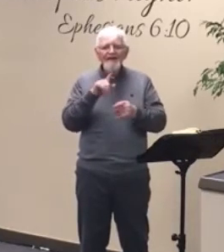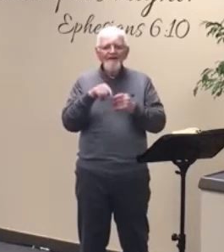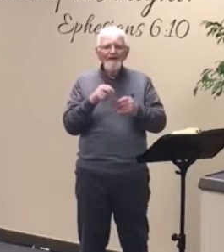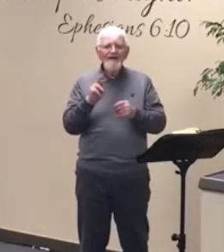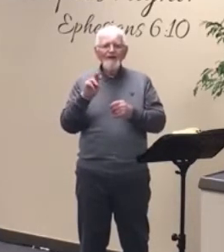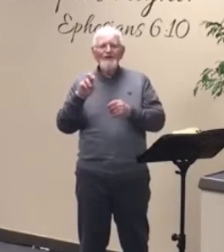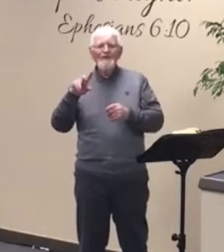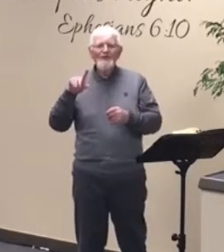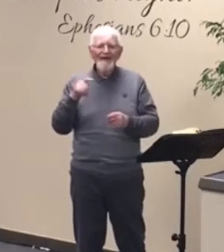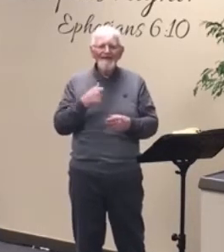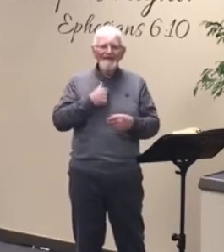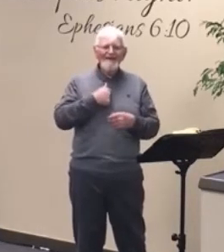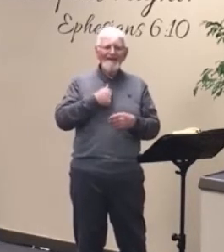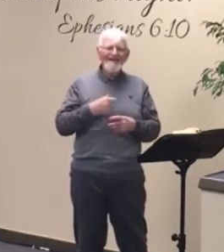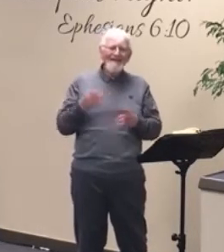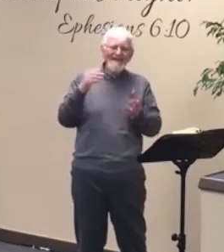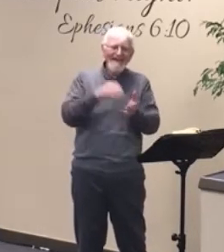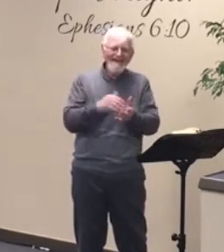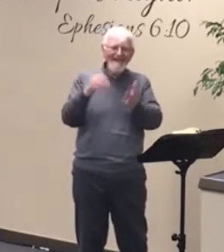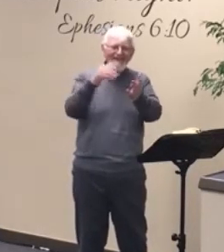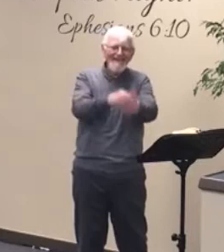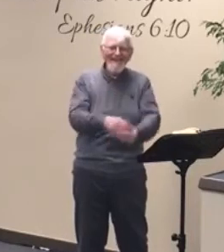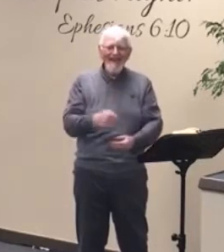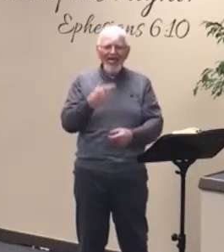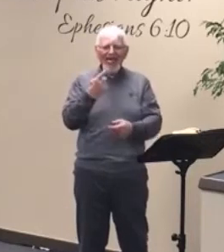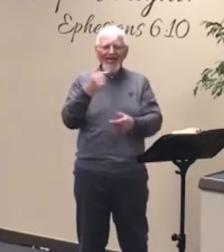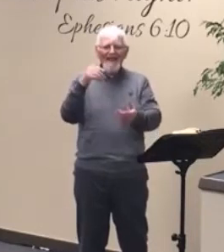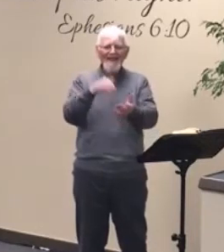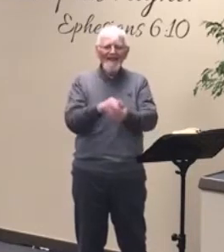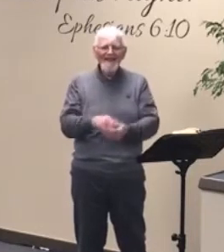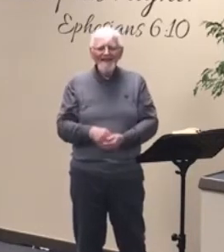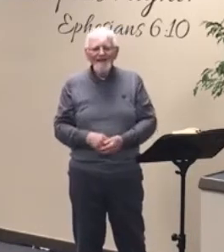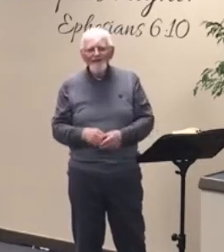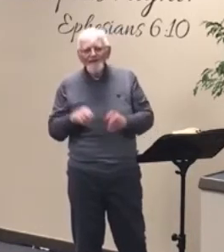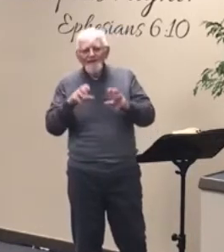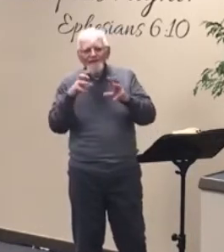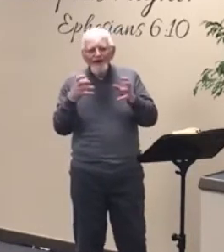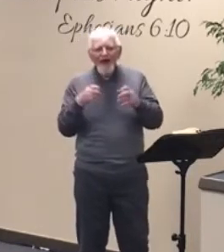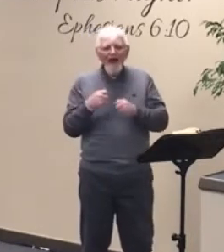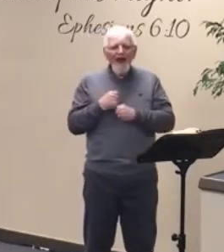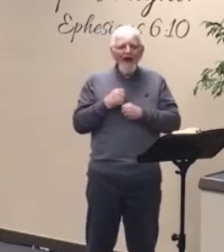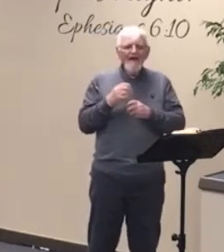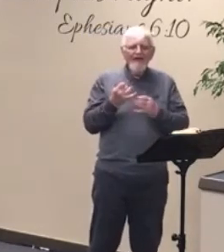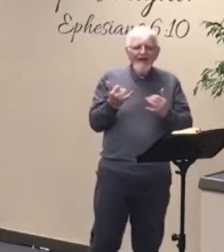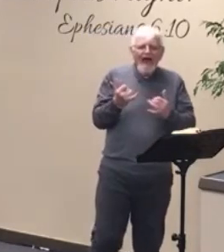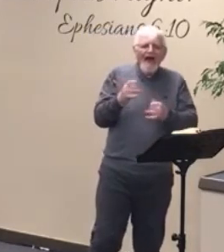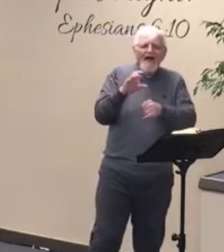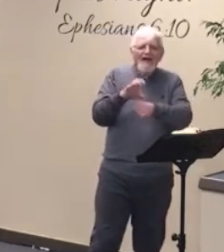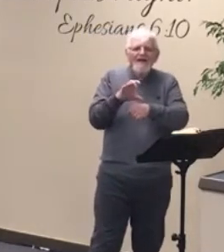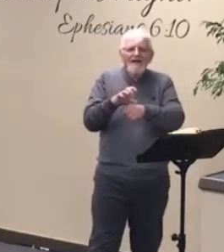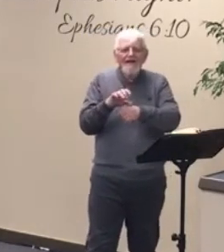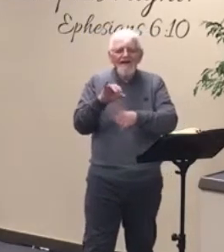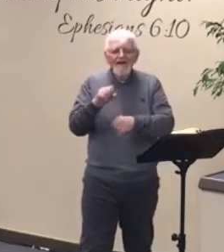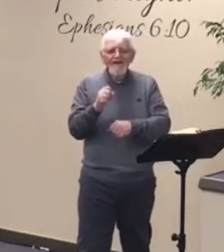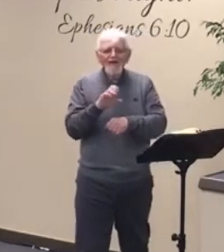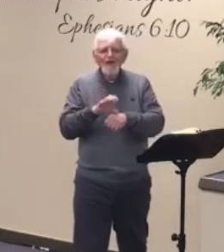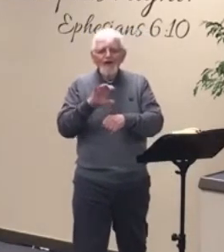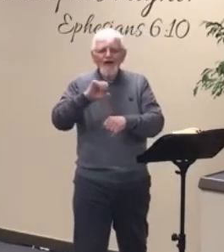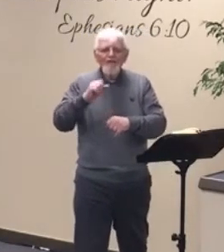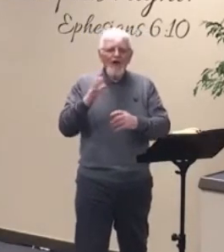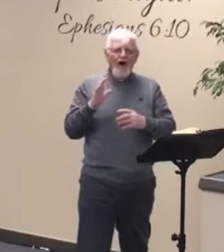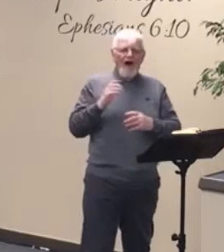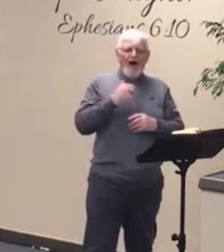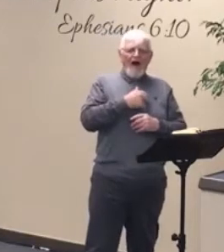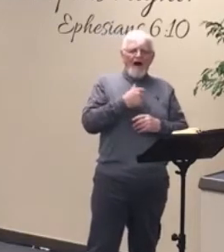like my kids. I mean, that's why I thought it was great. It was a great message. We love this church. This church is for us. We are going to